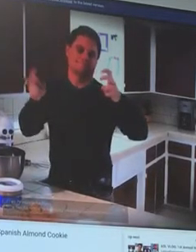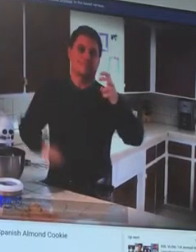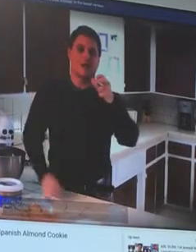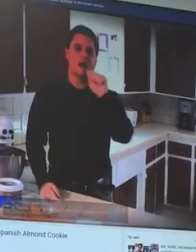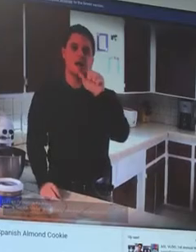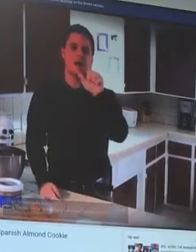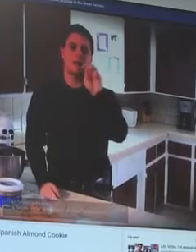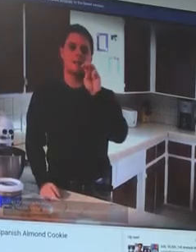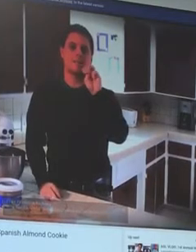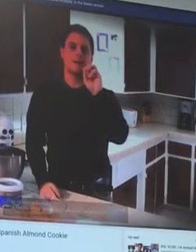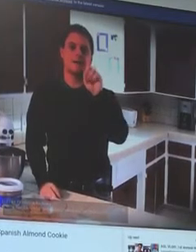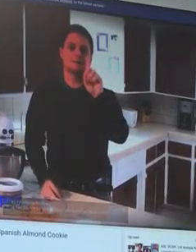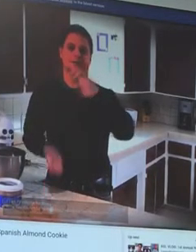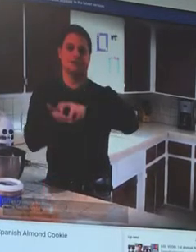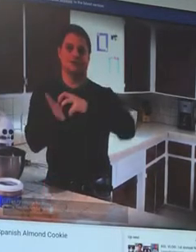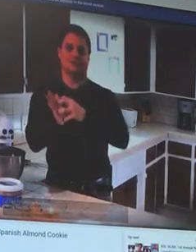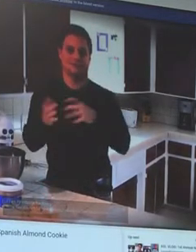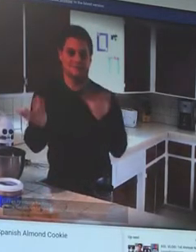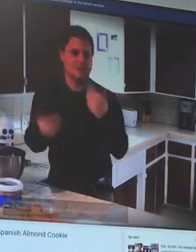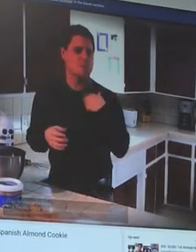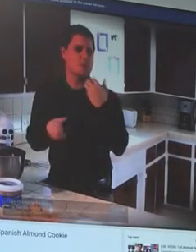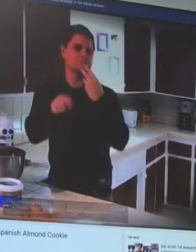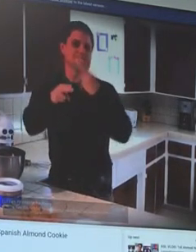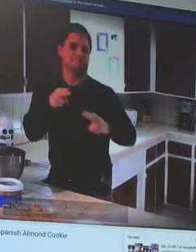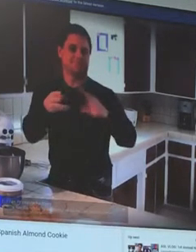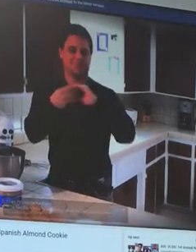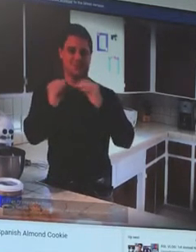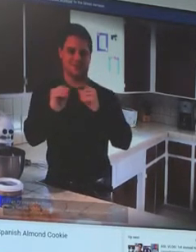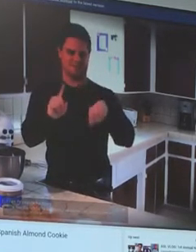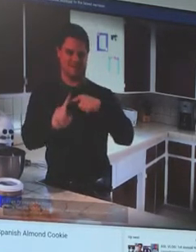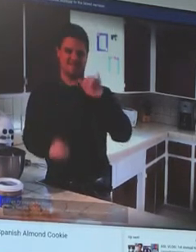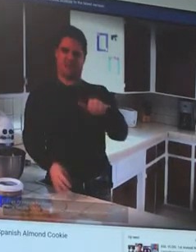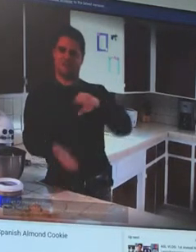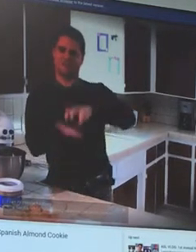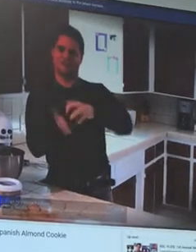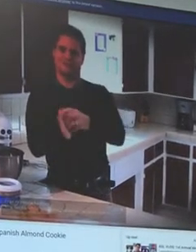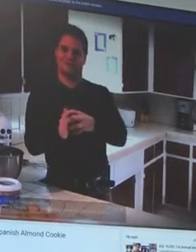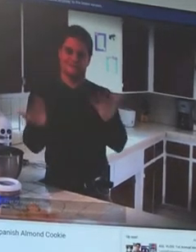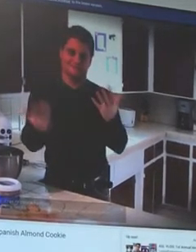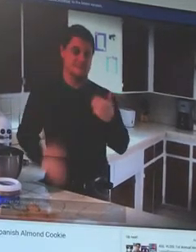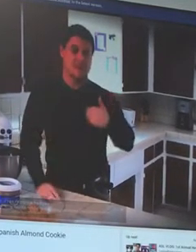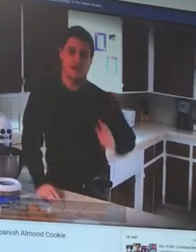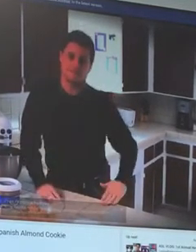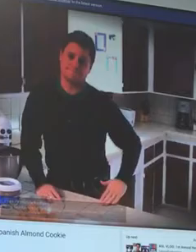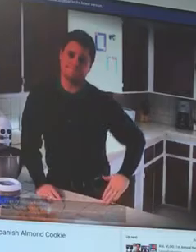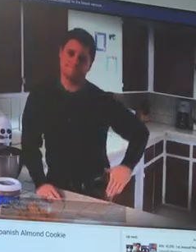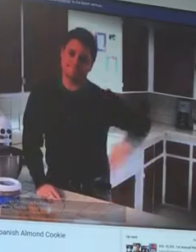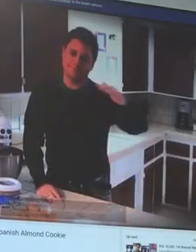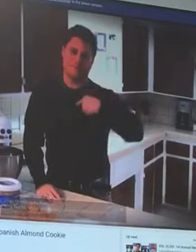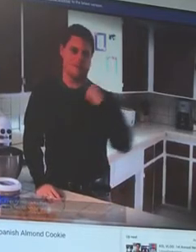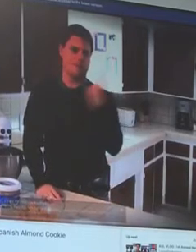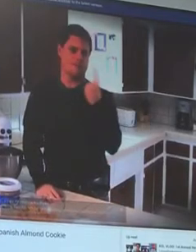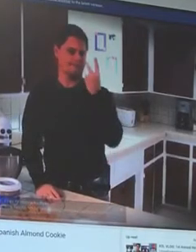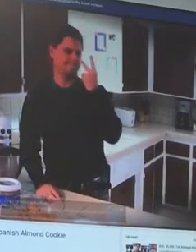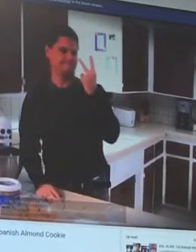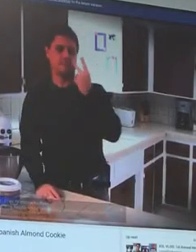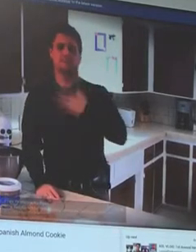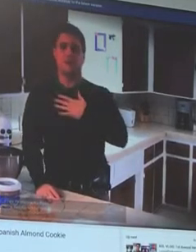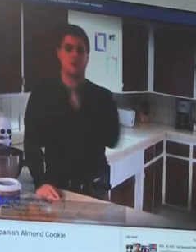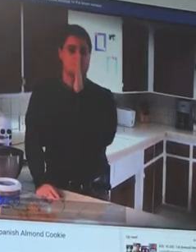Spanish cookie called Spanish almond cookies. But before we get into that, I really wanted to tell you a little memory